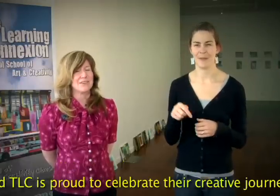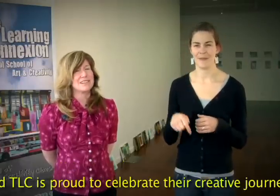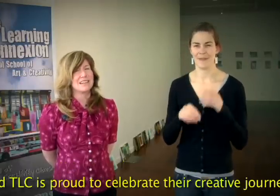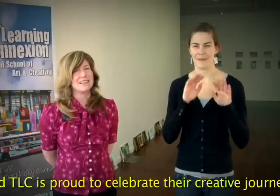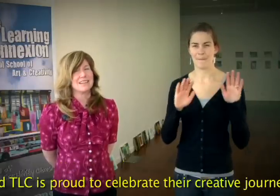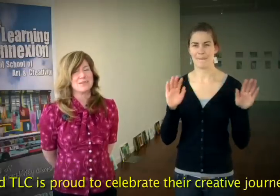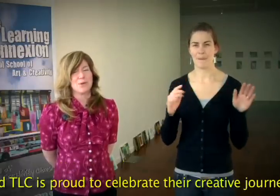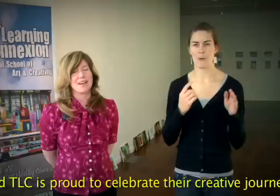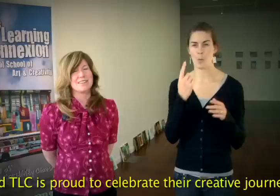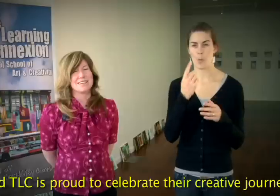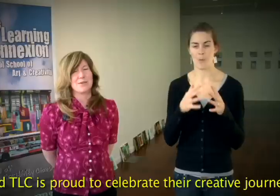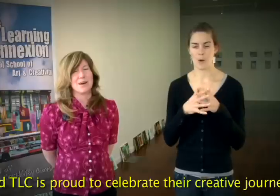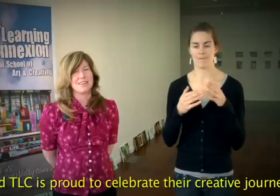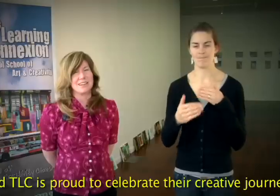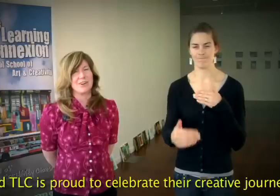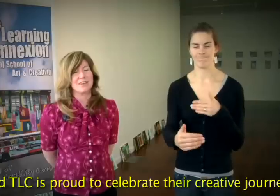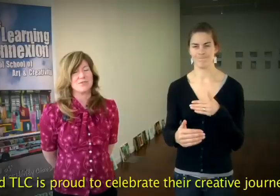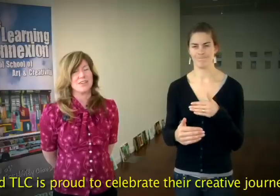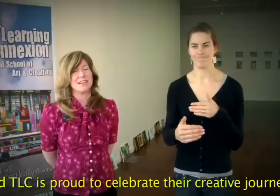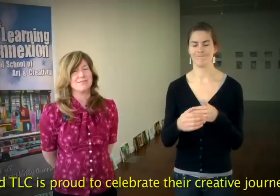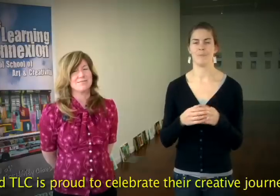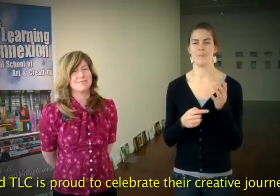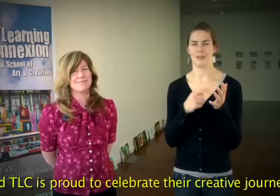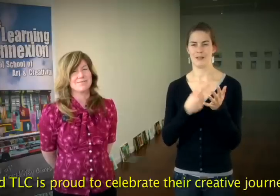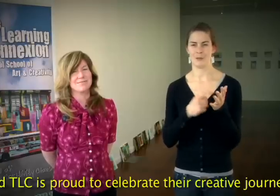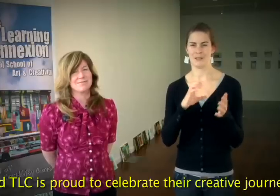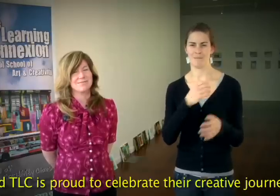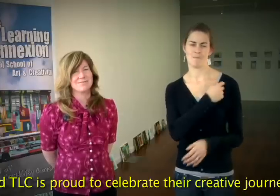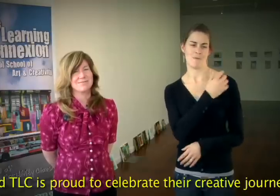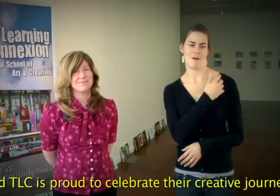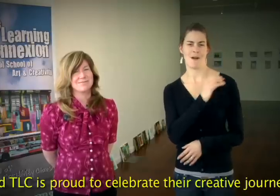and TLC is proud to celebrate their creative journey.